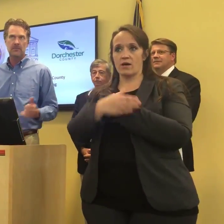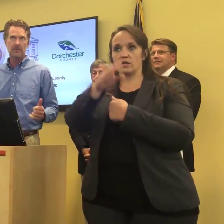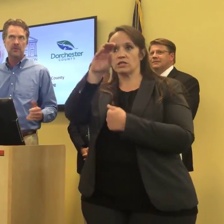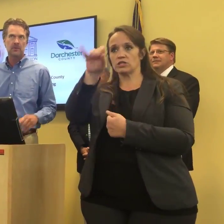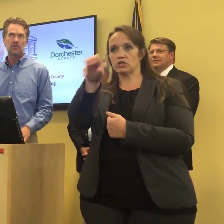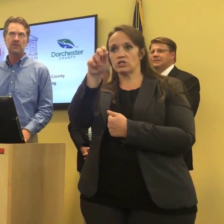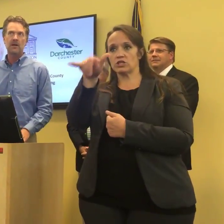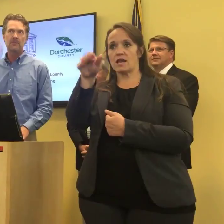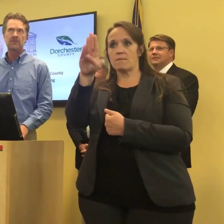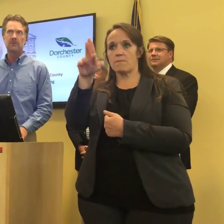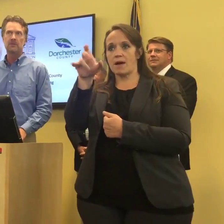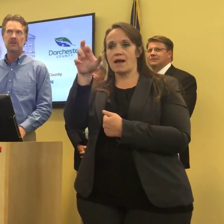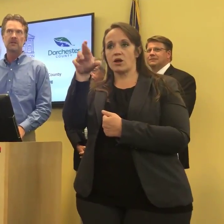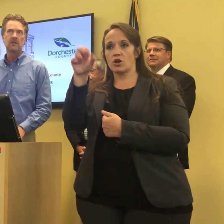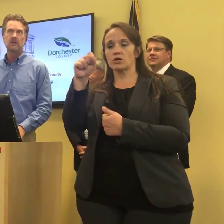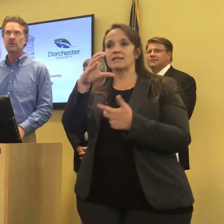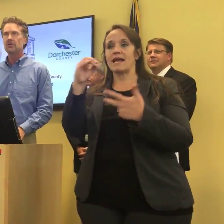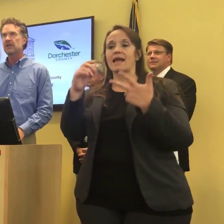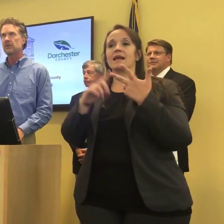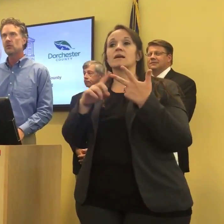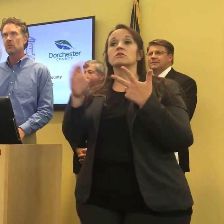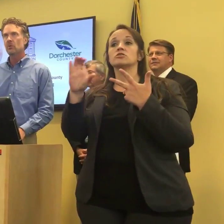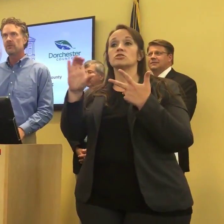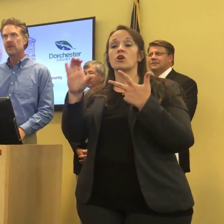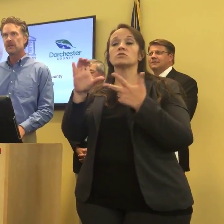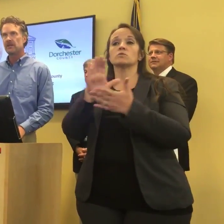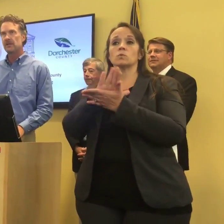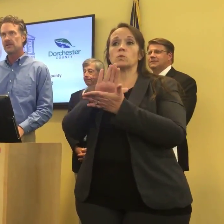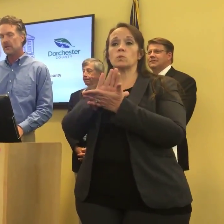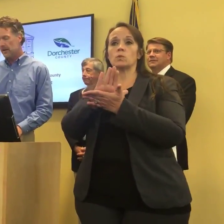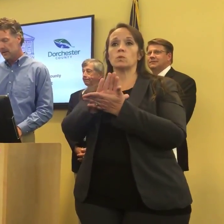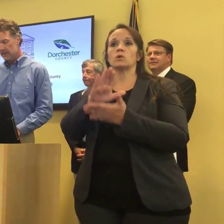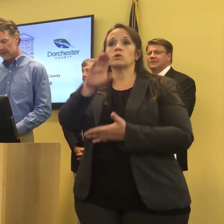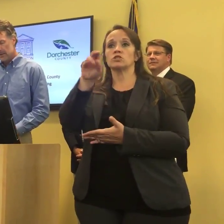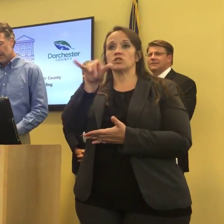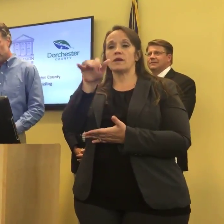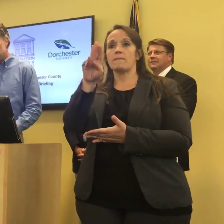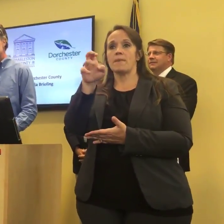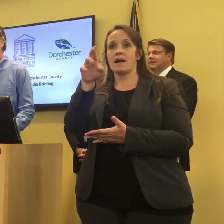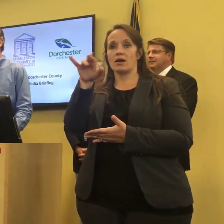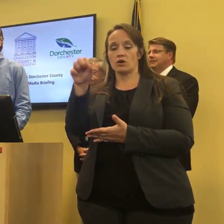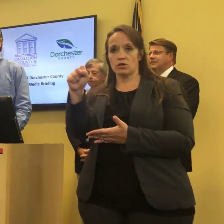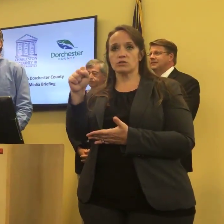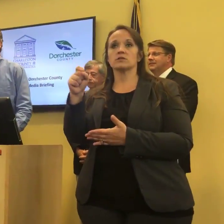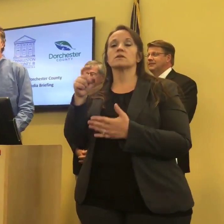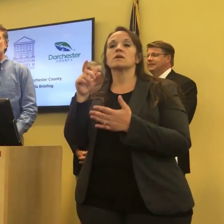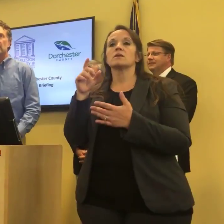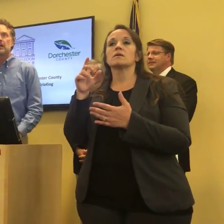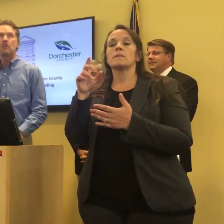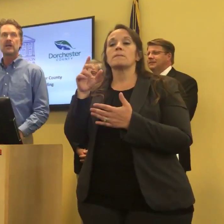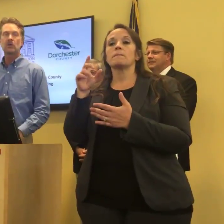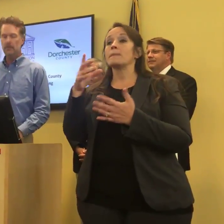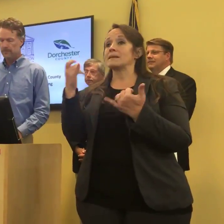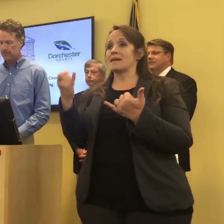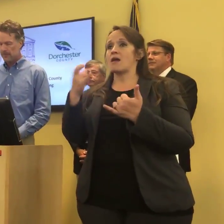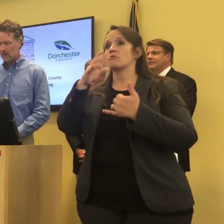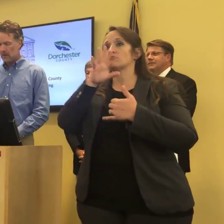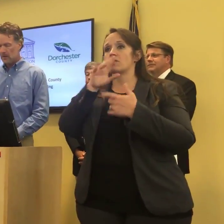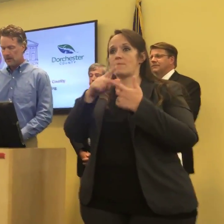as Mr. Chris Dobbs from the Charleston County School Board for being in attendance today. We're here to talk to you about Hurricane